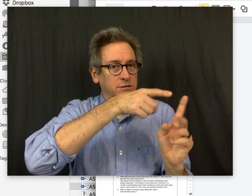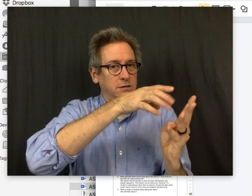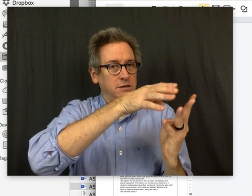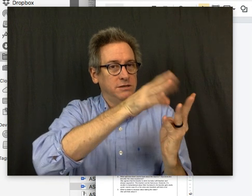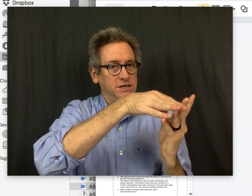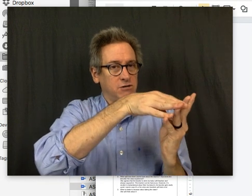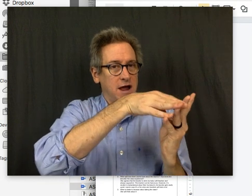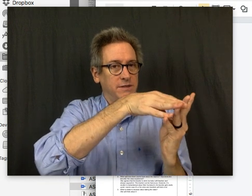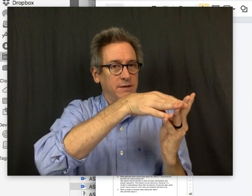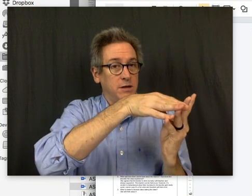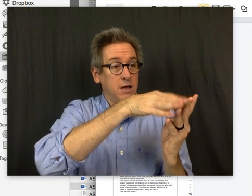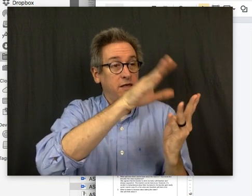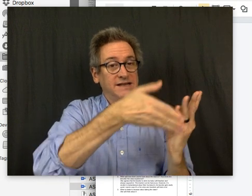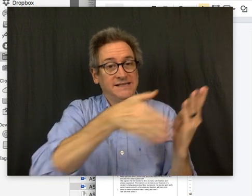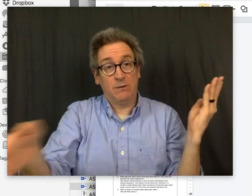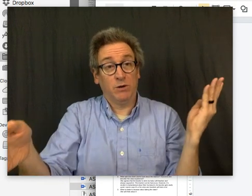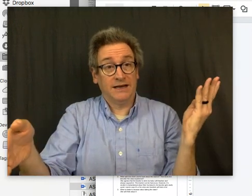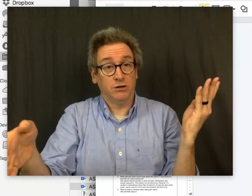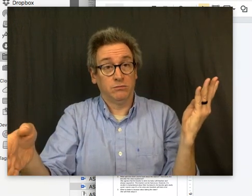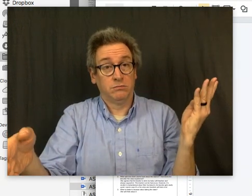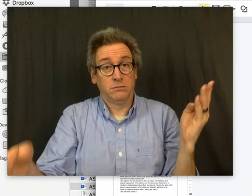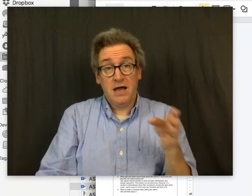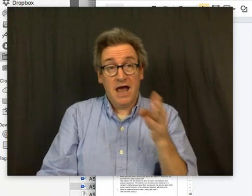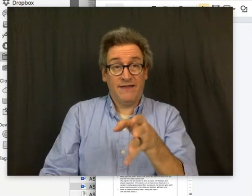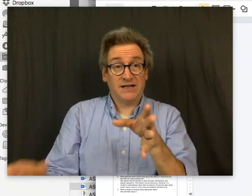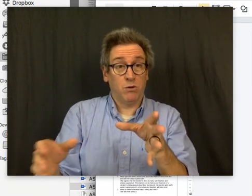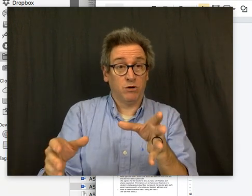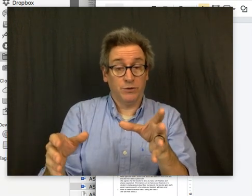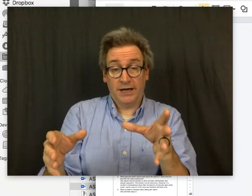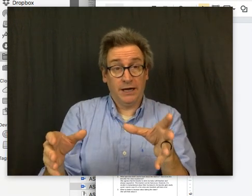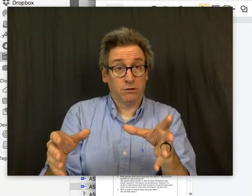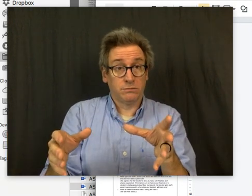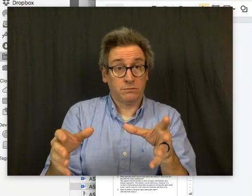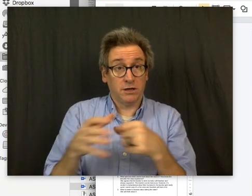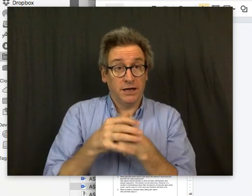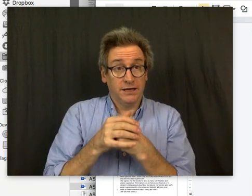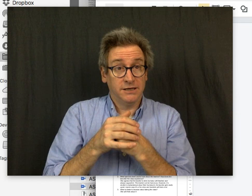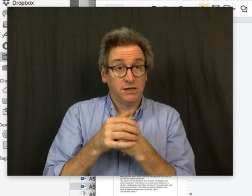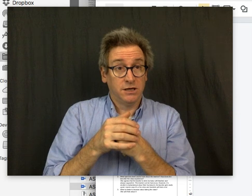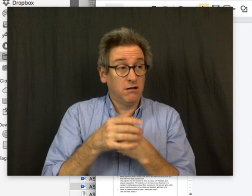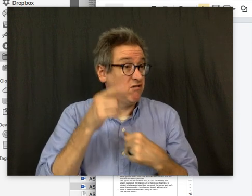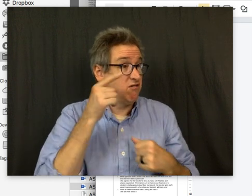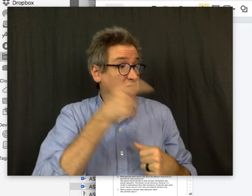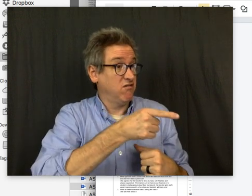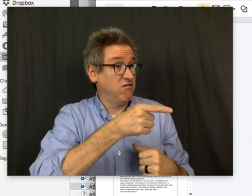person, describe them, then say what they do. And that's what we're doing here, is